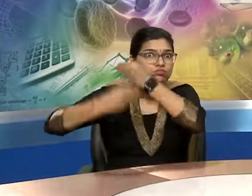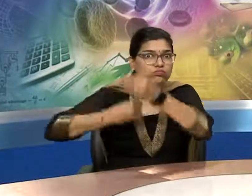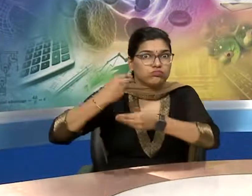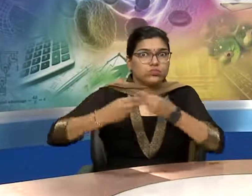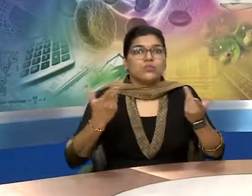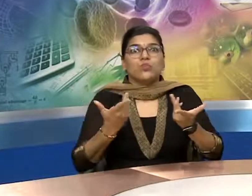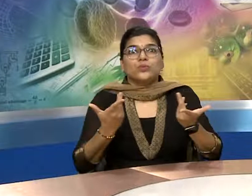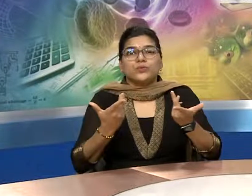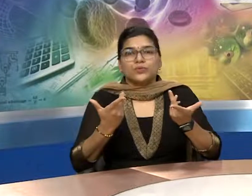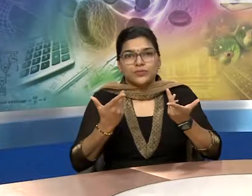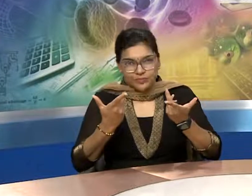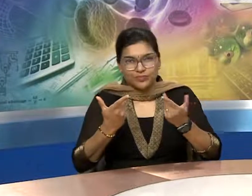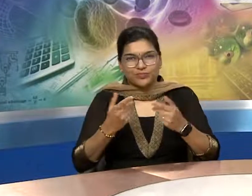This word is heritage.